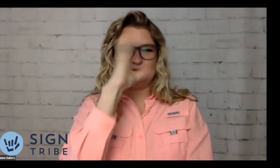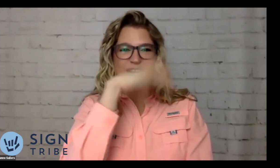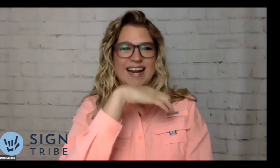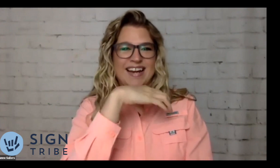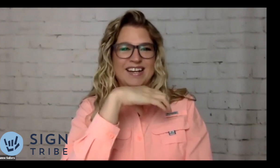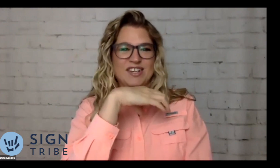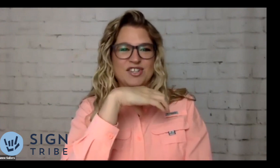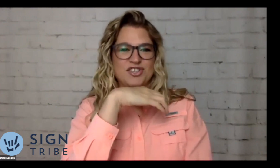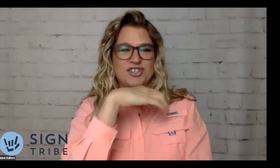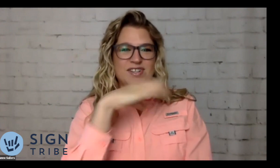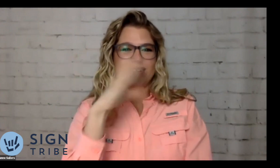Strange.